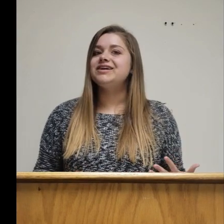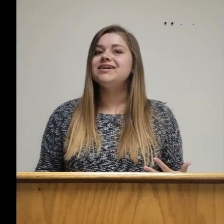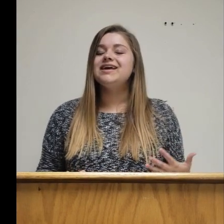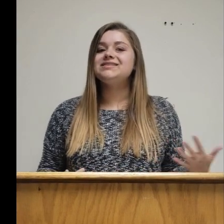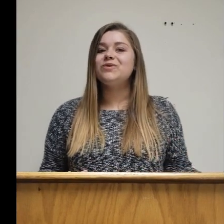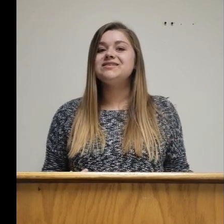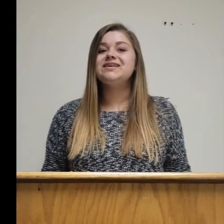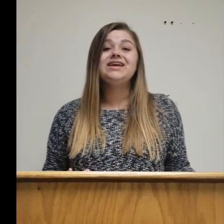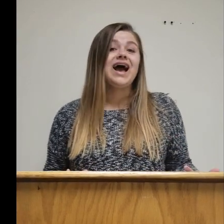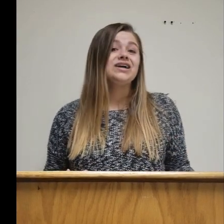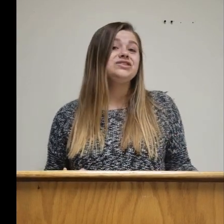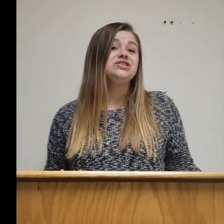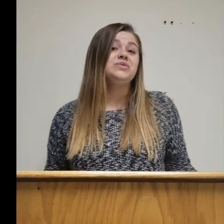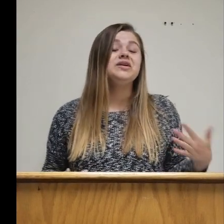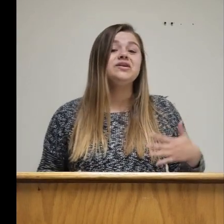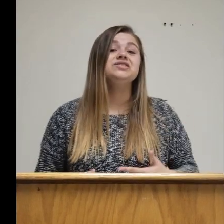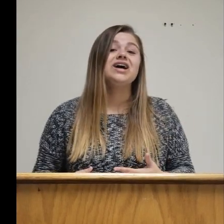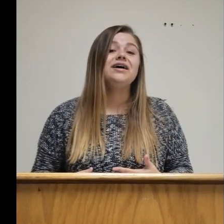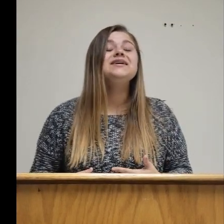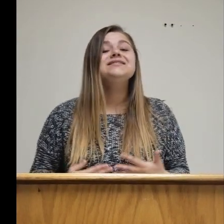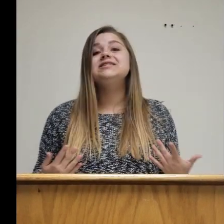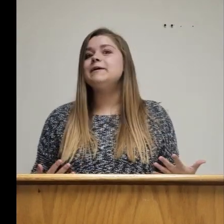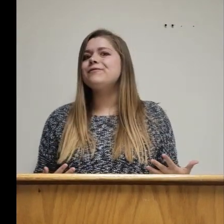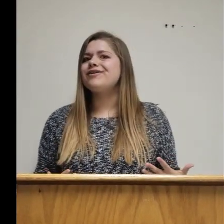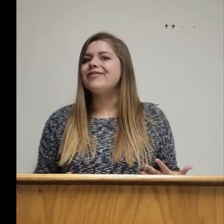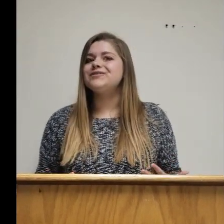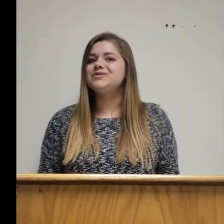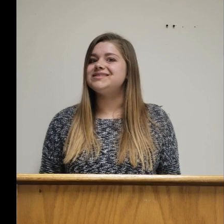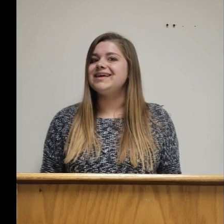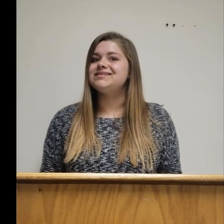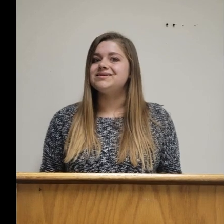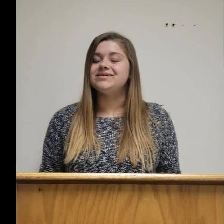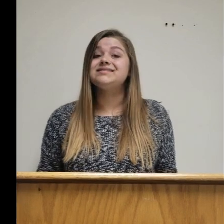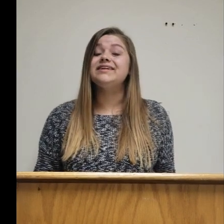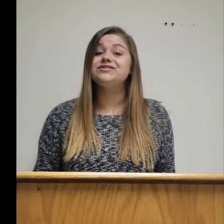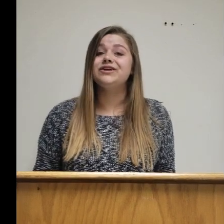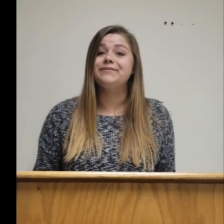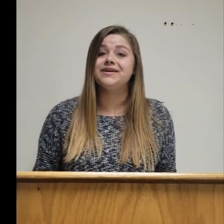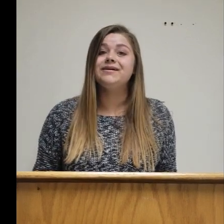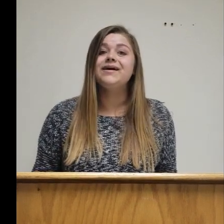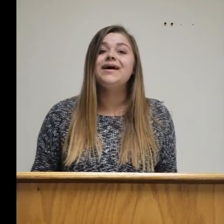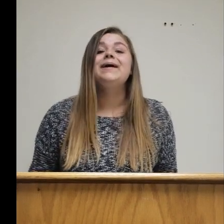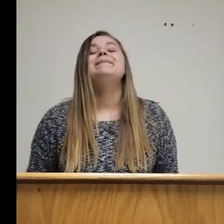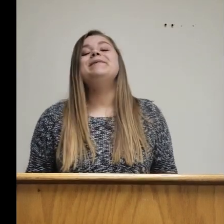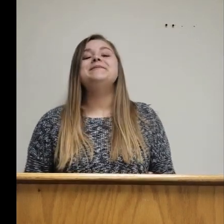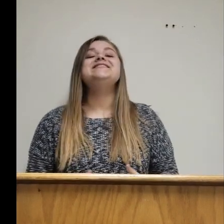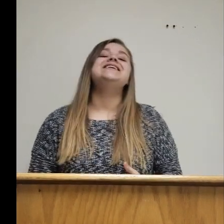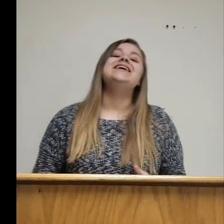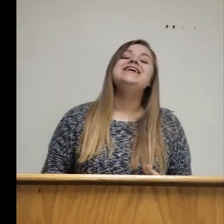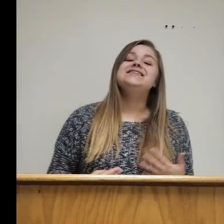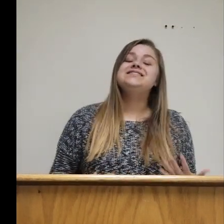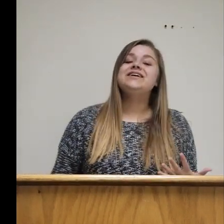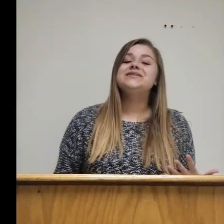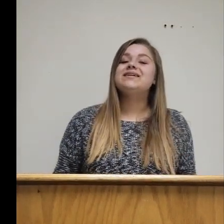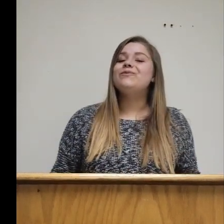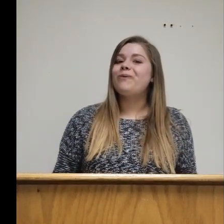question here is, was this lady actually doing a good job, since people thought that she was dancing instead of interpreting? My purpose